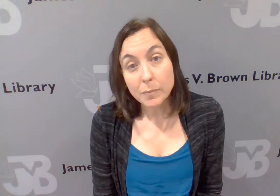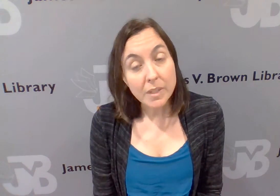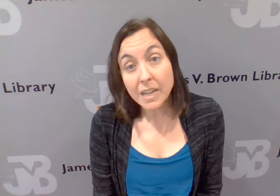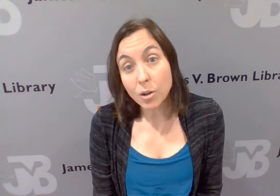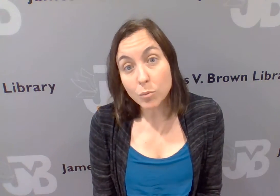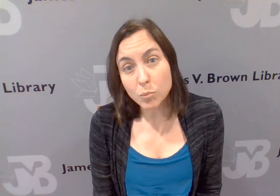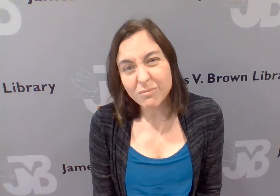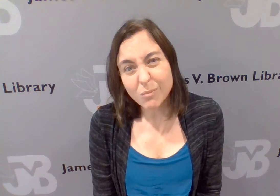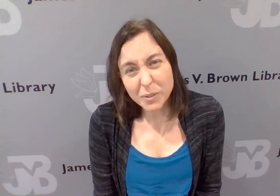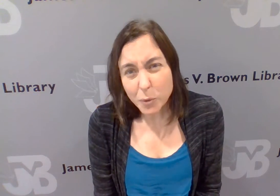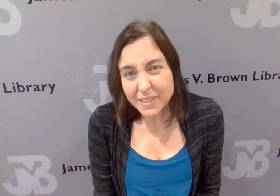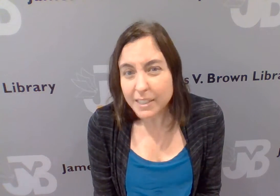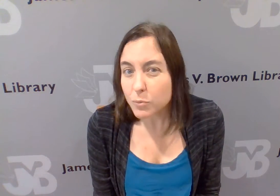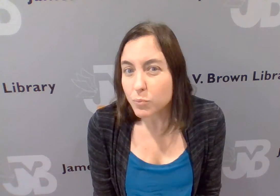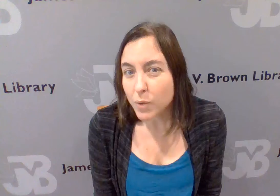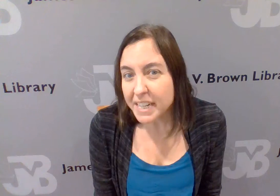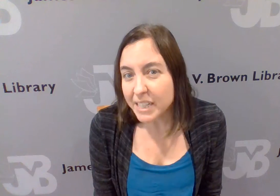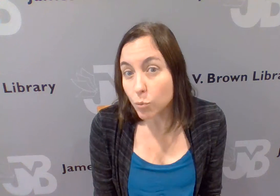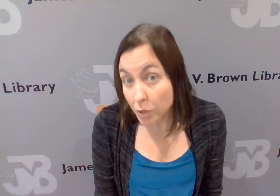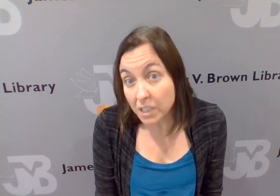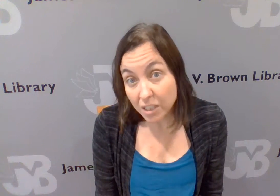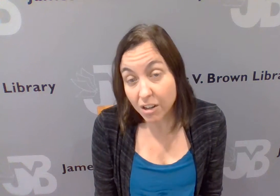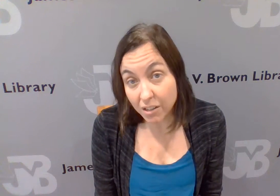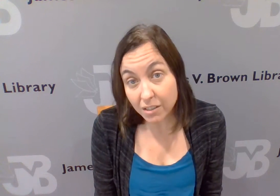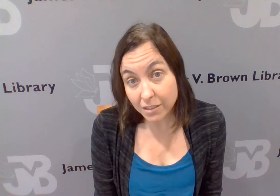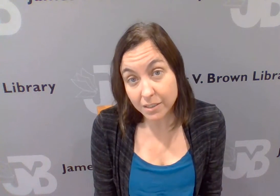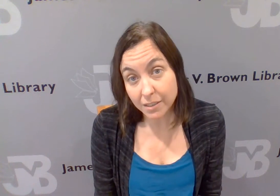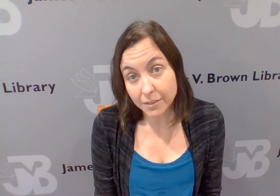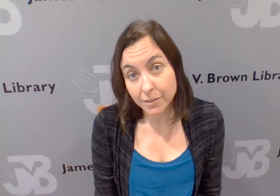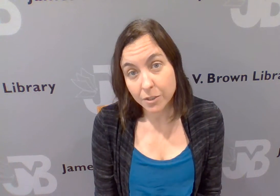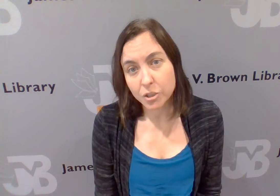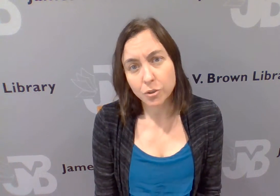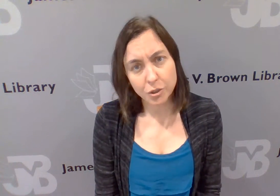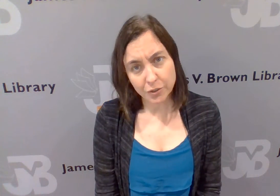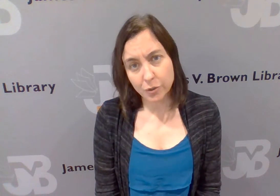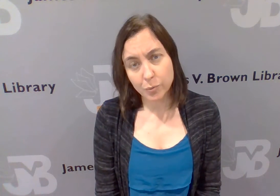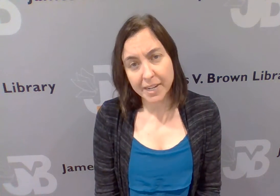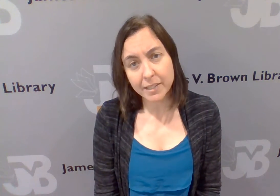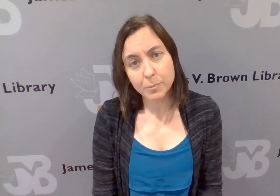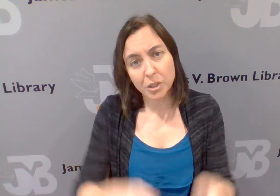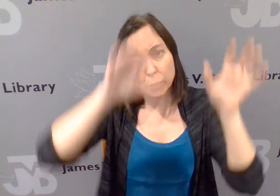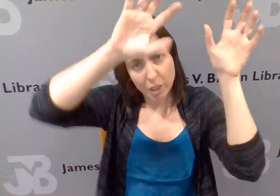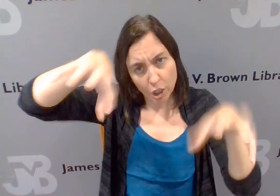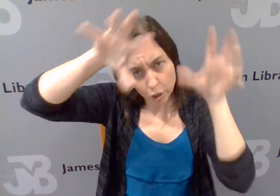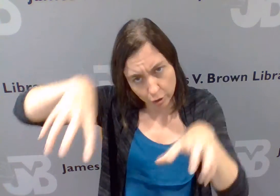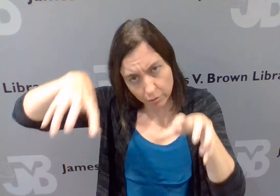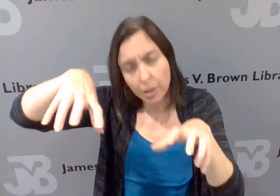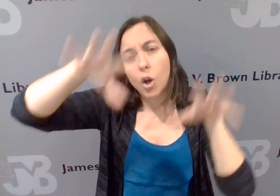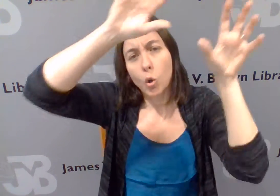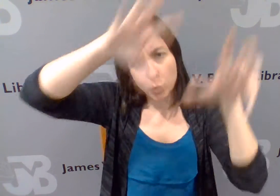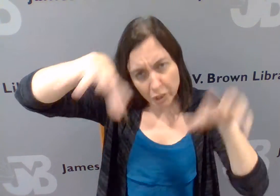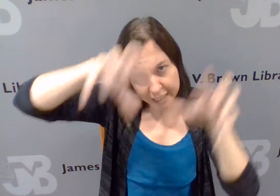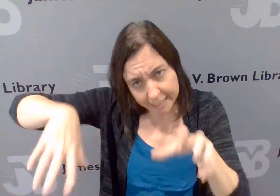Now, what if you want to say it's raining really hard? just do rain, you do it harder. Rain.